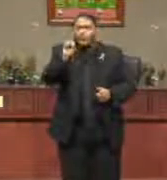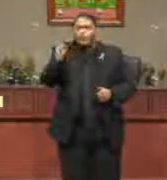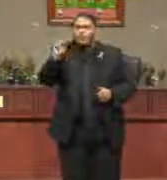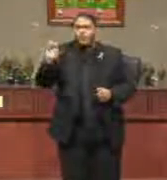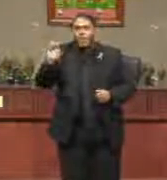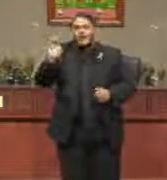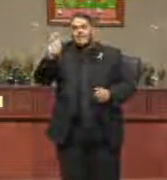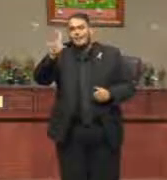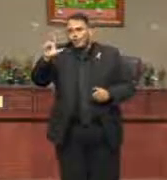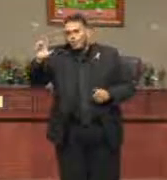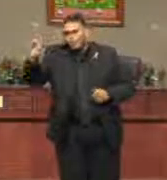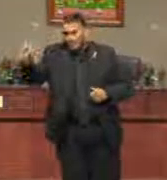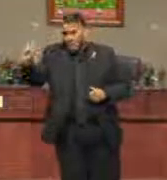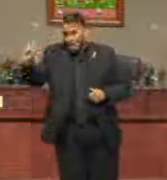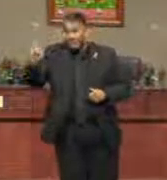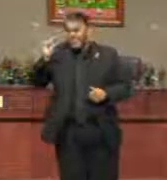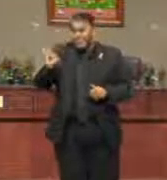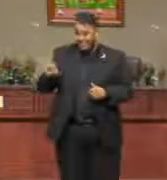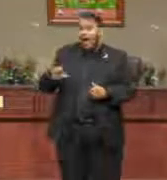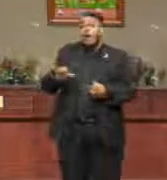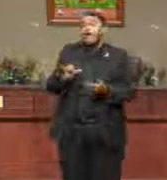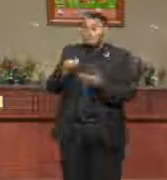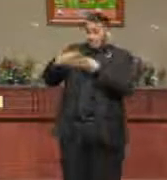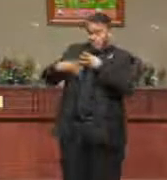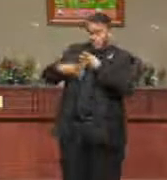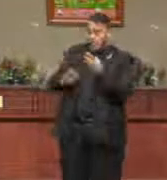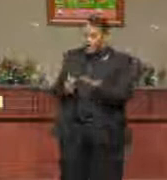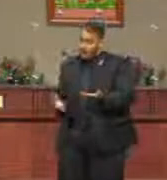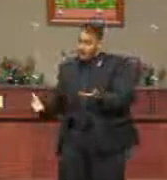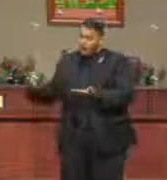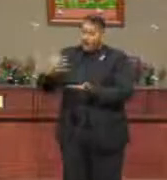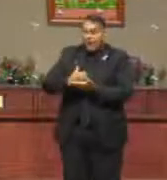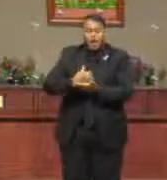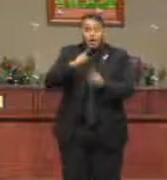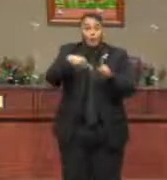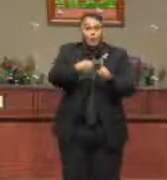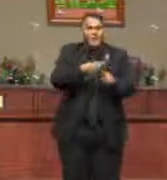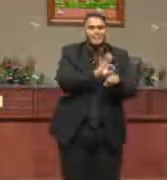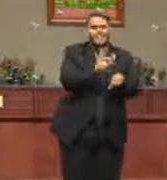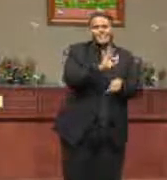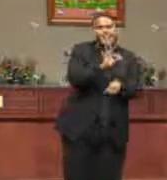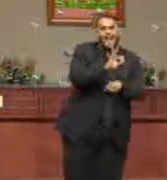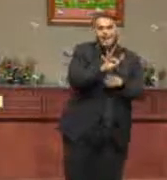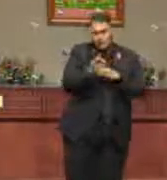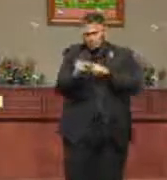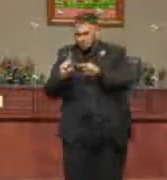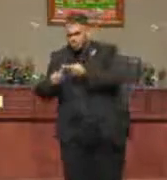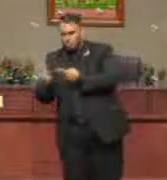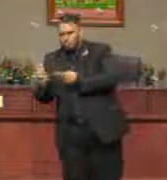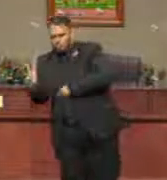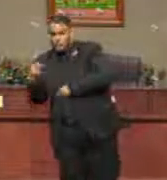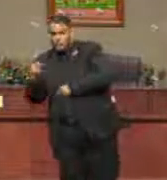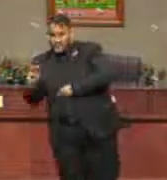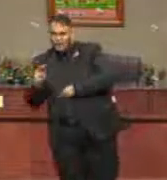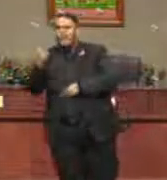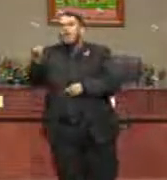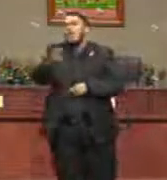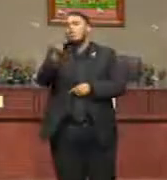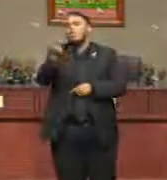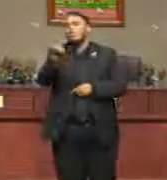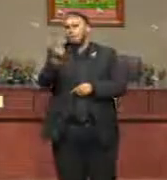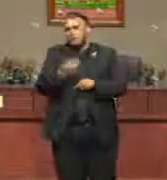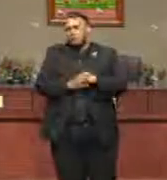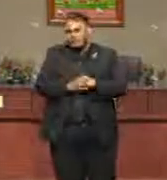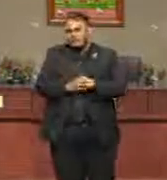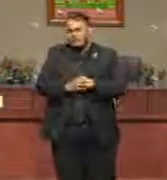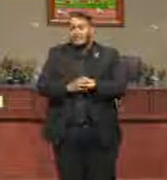Thursday between the hours of 9 a.m. until 2 p.m. at the following locations: the Eatonville Neighborhood Center for